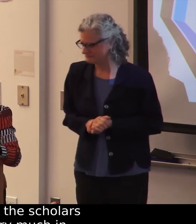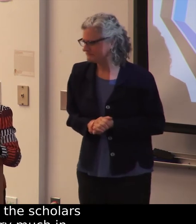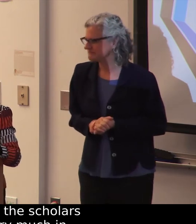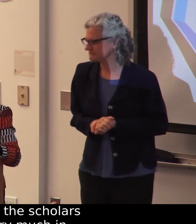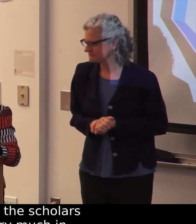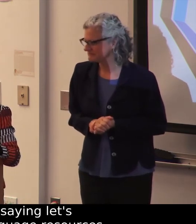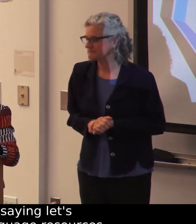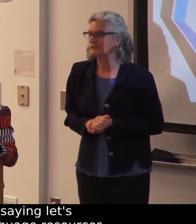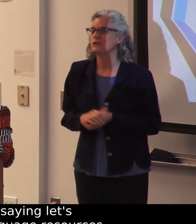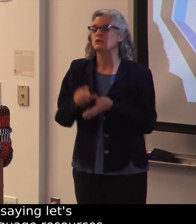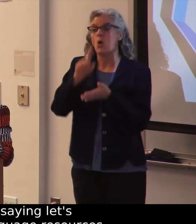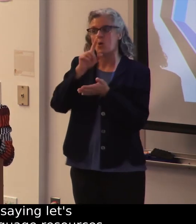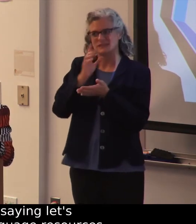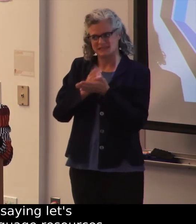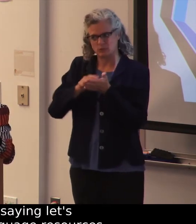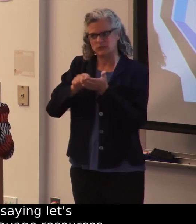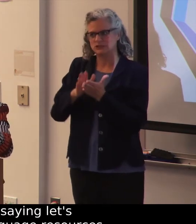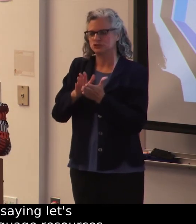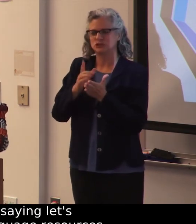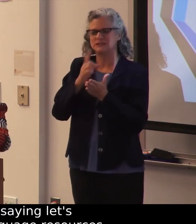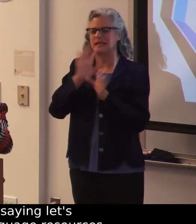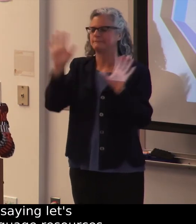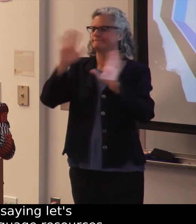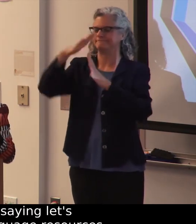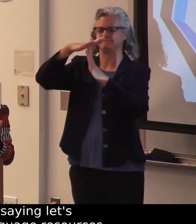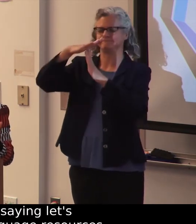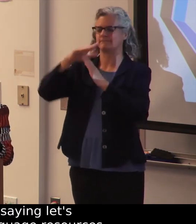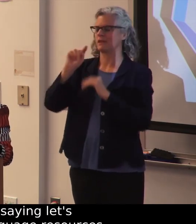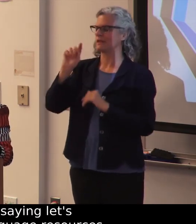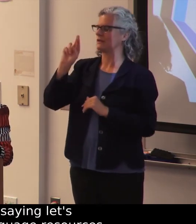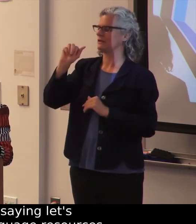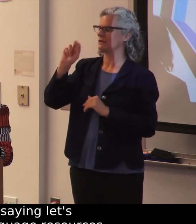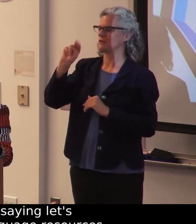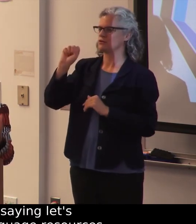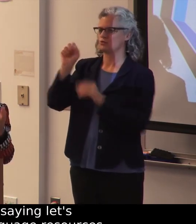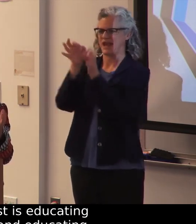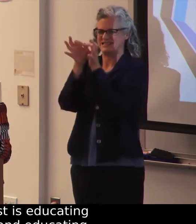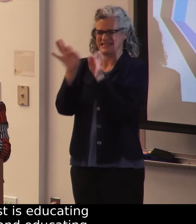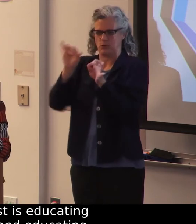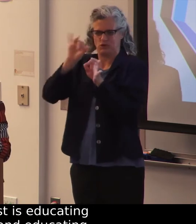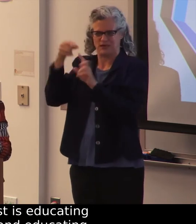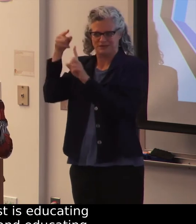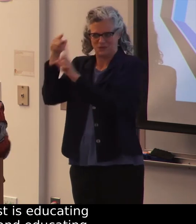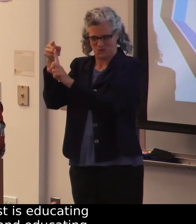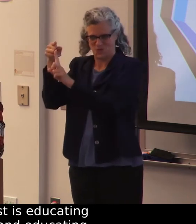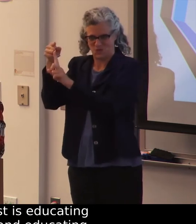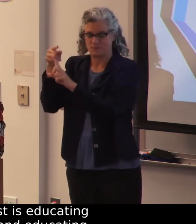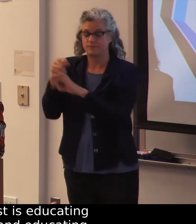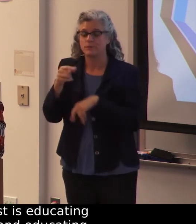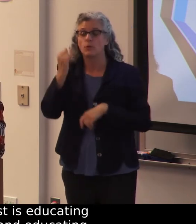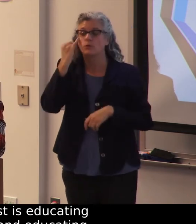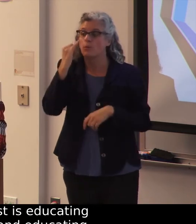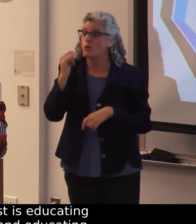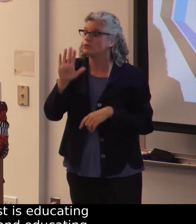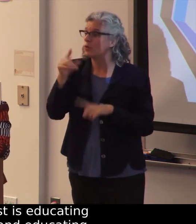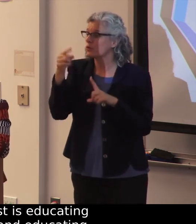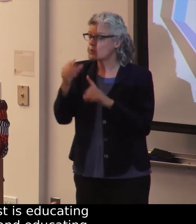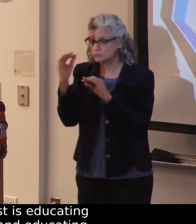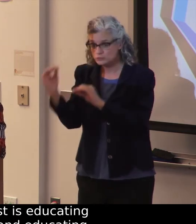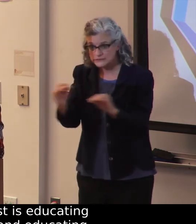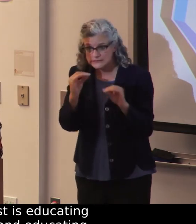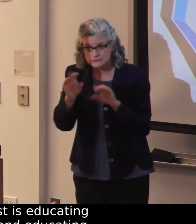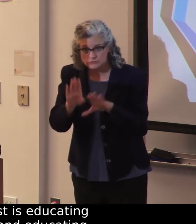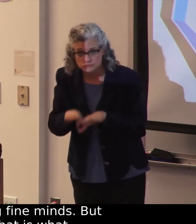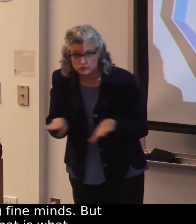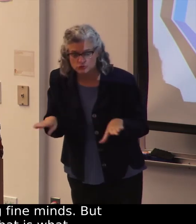much in favor of translanguaging, they're saying, well, let's use those language resources in education, right? So if your interest is educating these kids, and educating